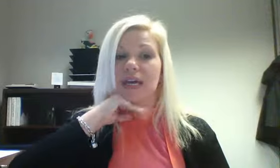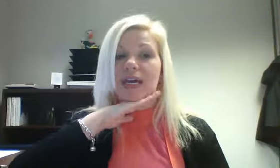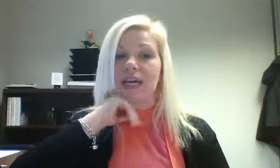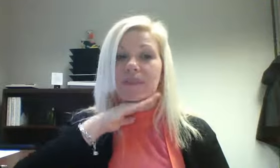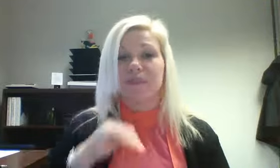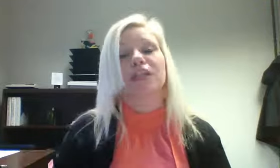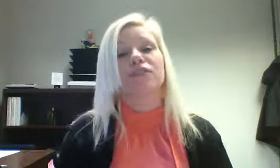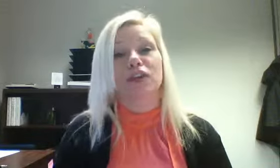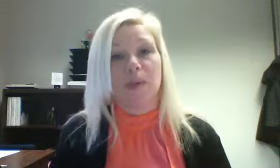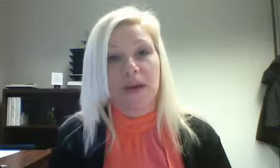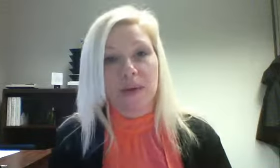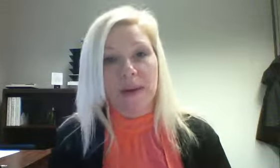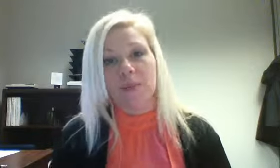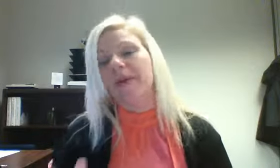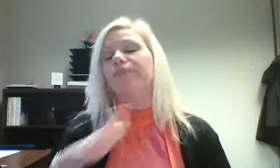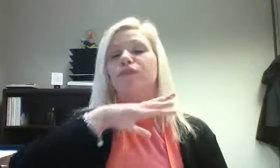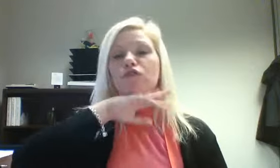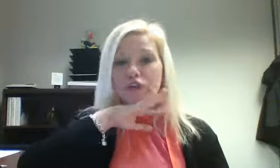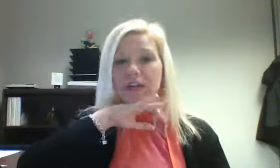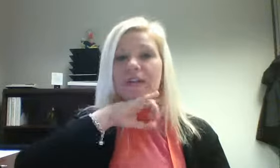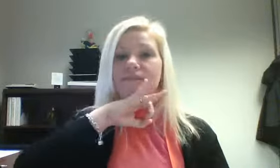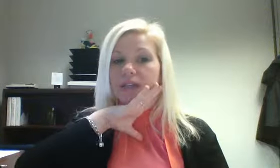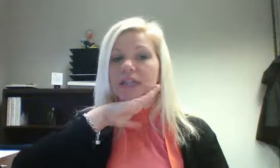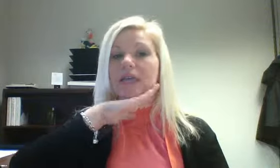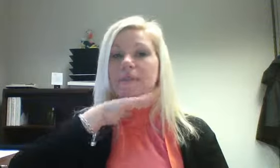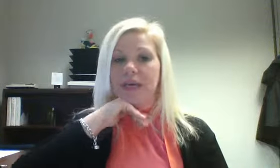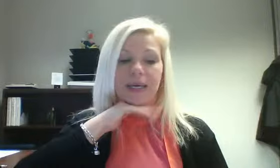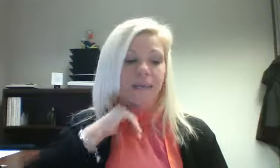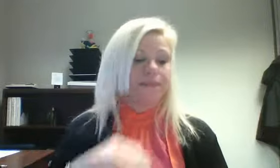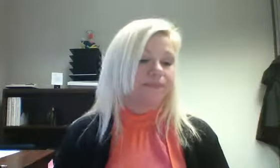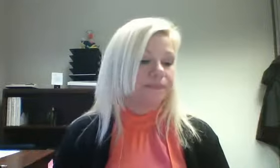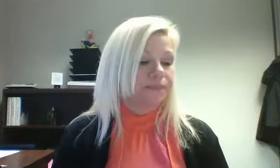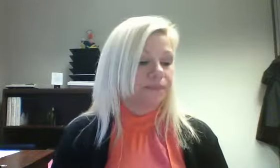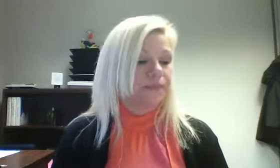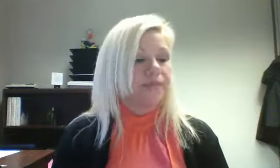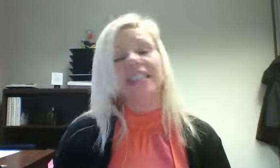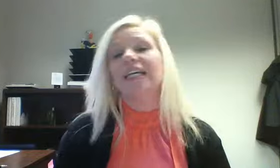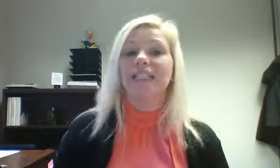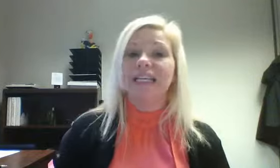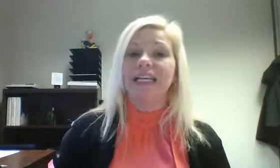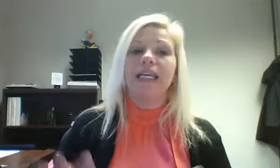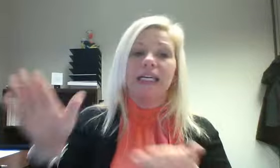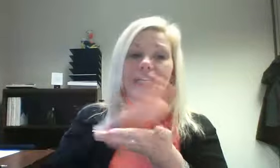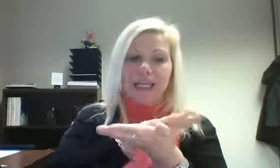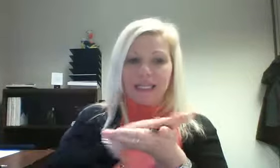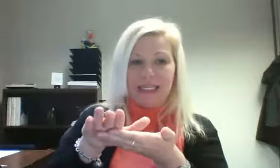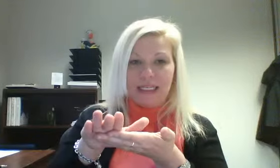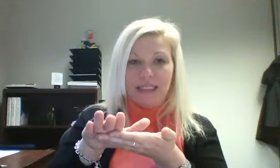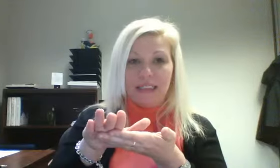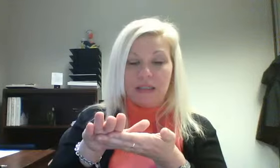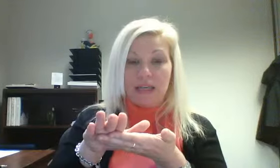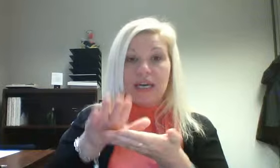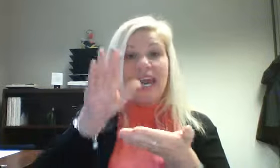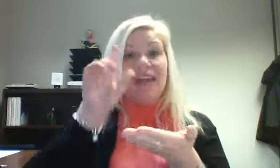pig. It's a good way to remember it. Dirty, filthy, pig. Clean, clean. If